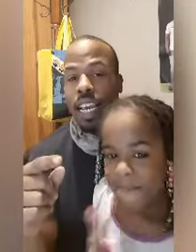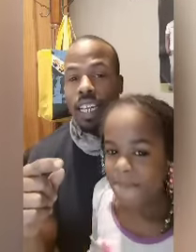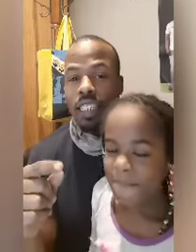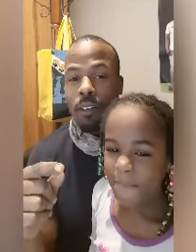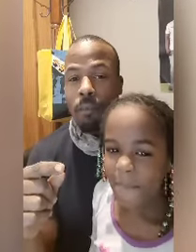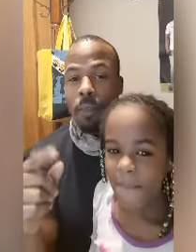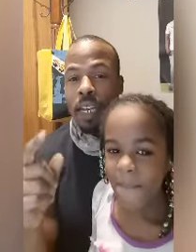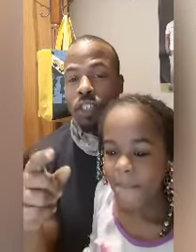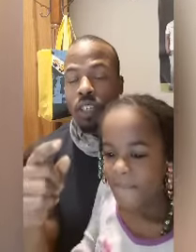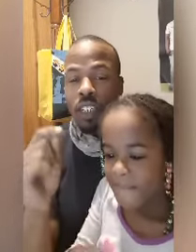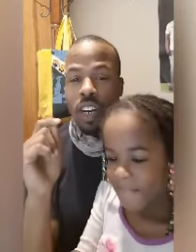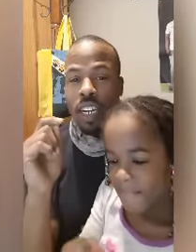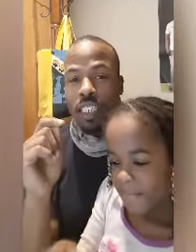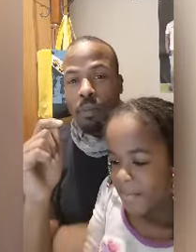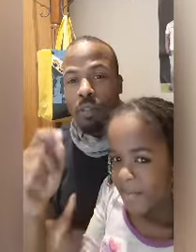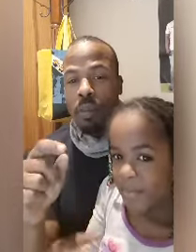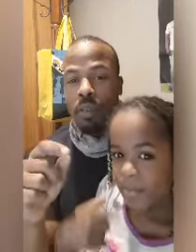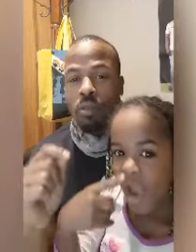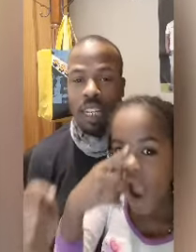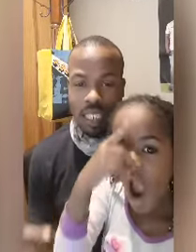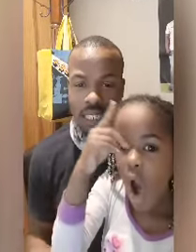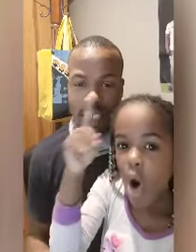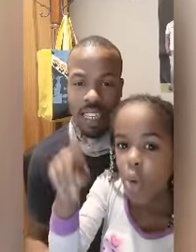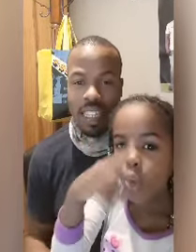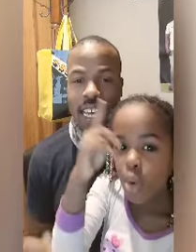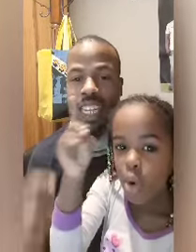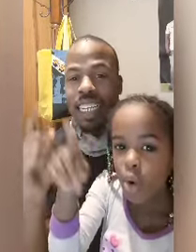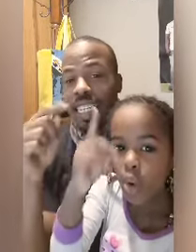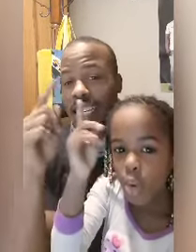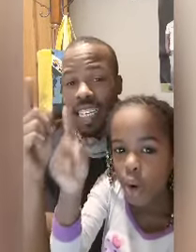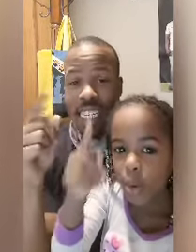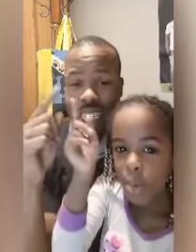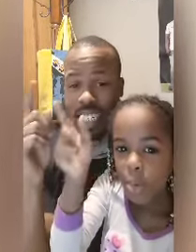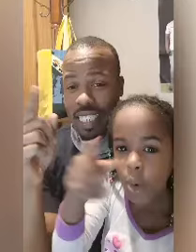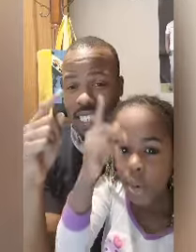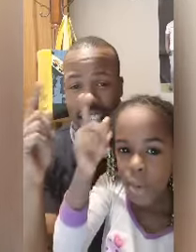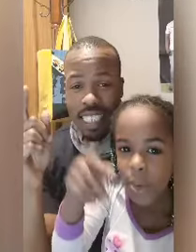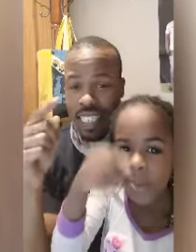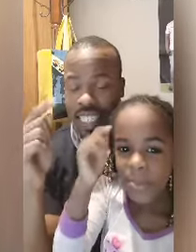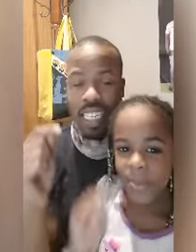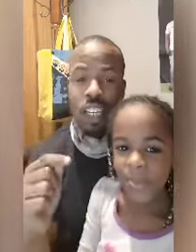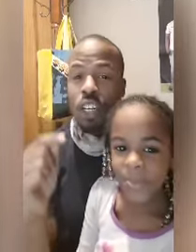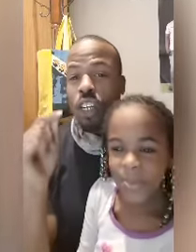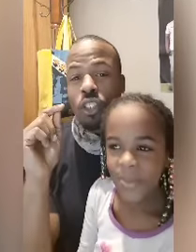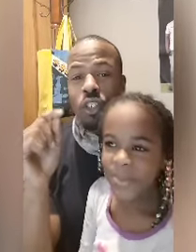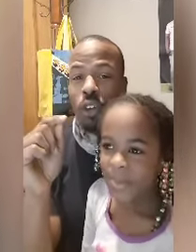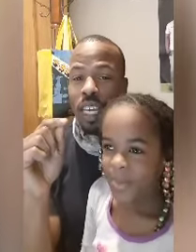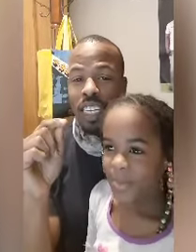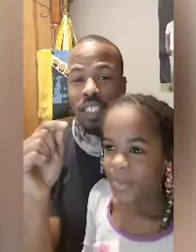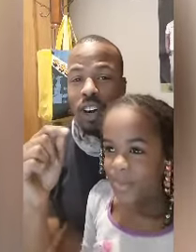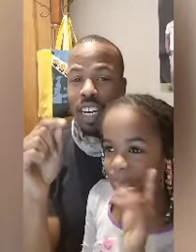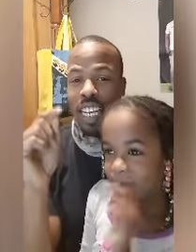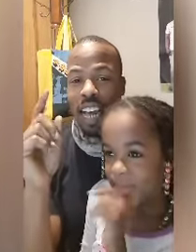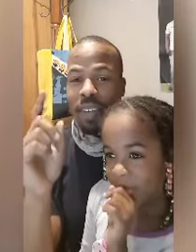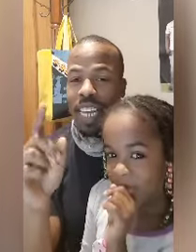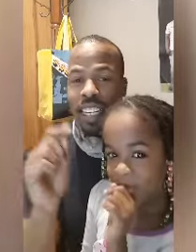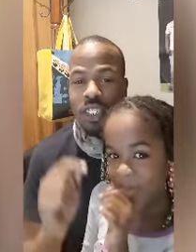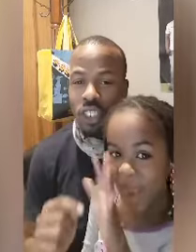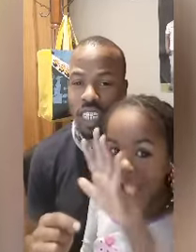And make sure your dog is the proper rest that it needs so that your dog can have energy